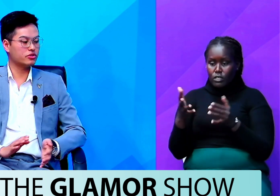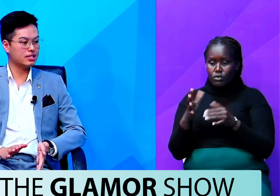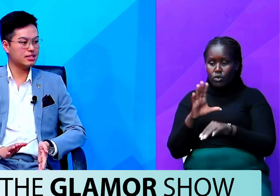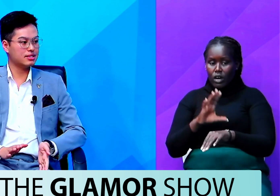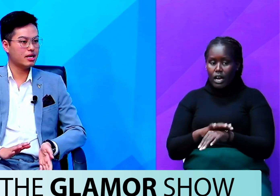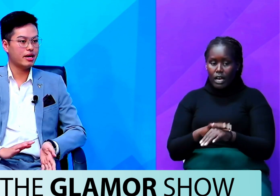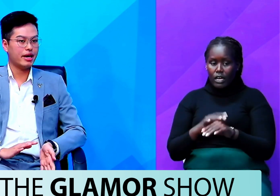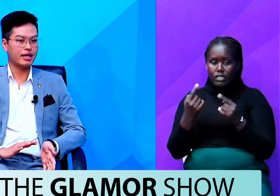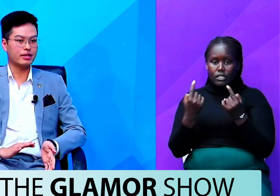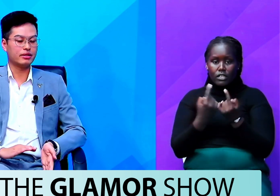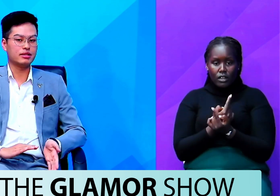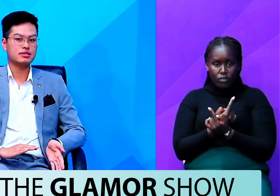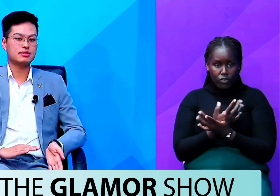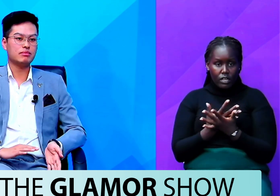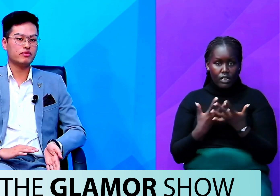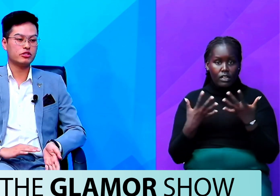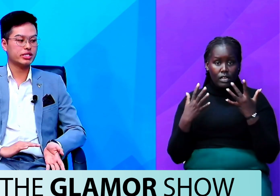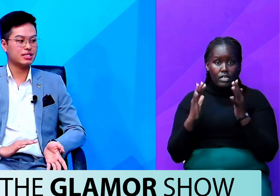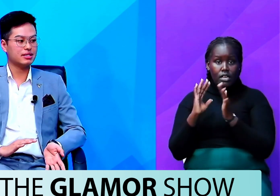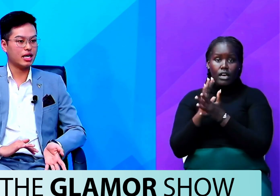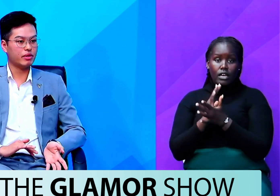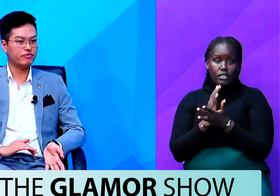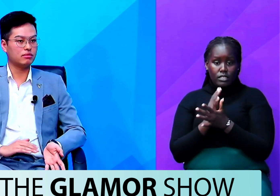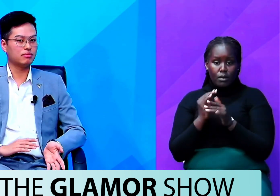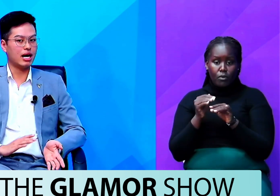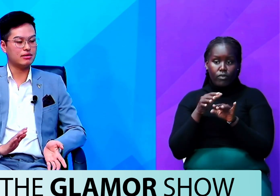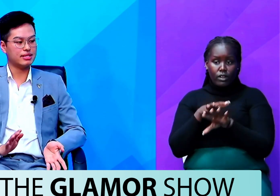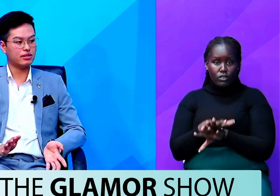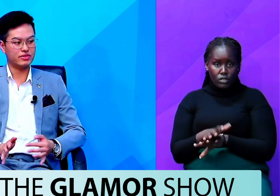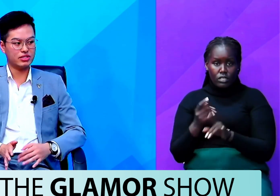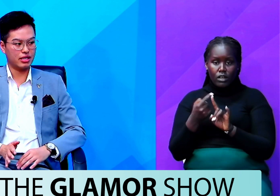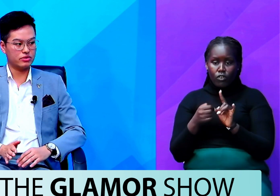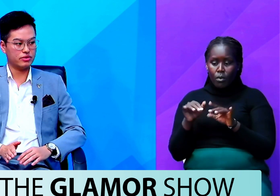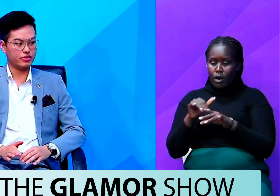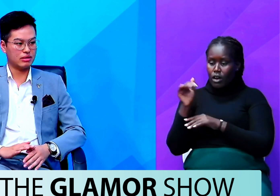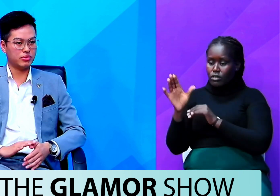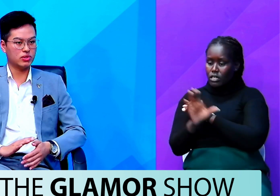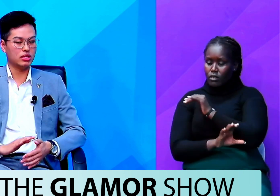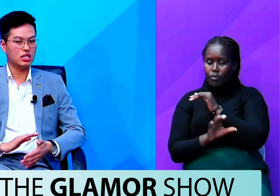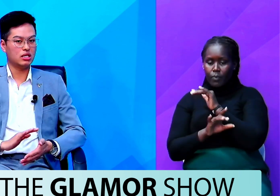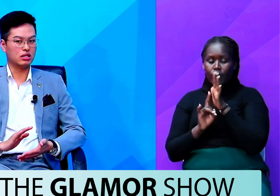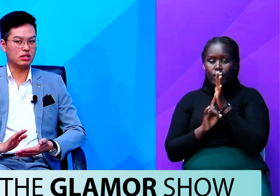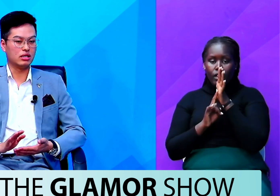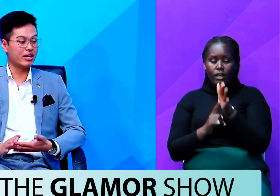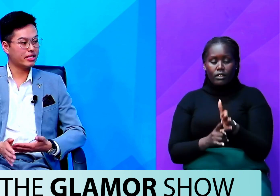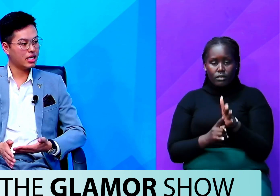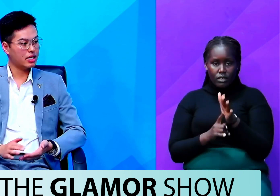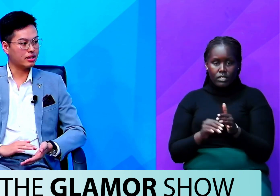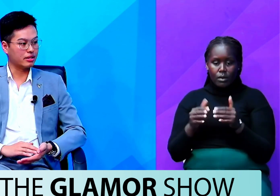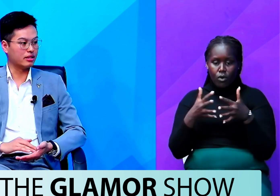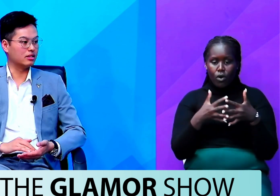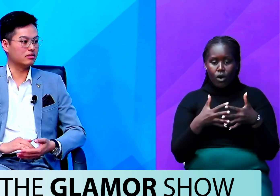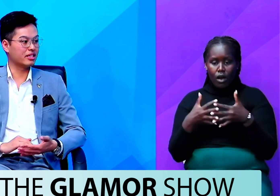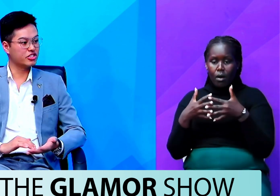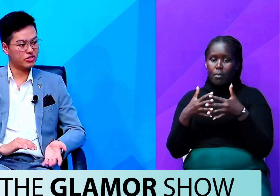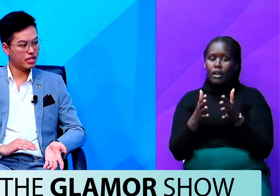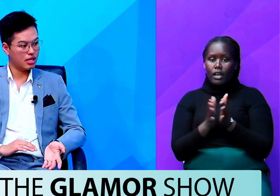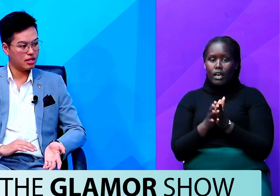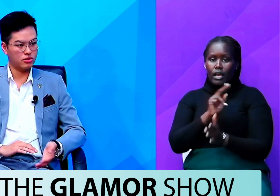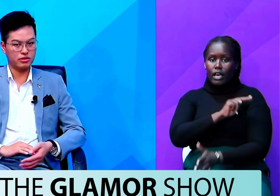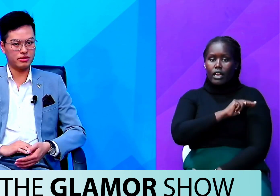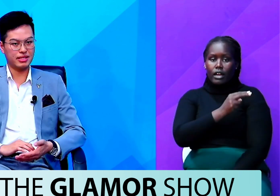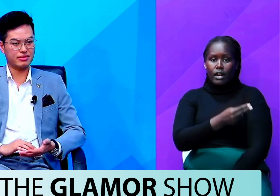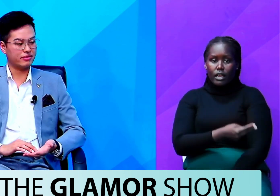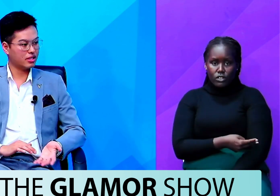different trends, and some of the trends are coming from outside of this country, for example, America and